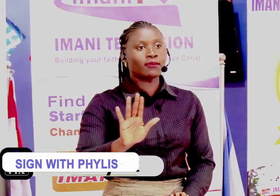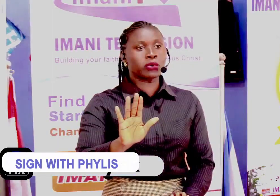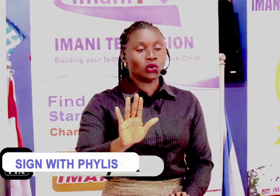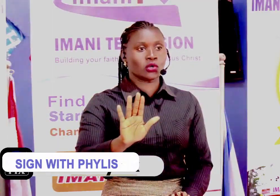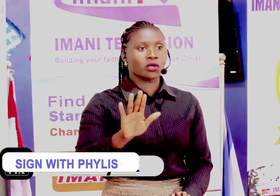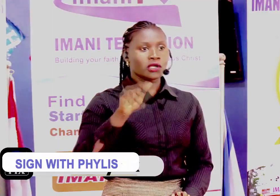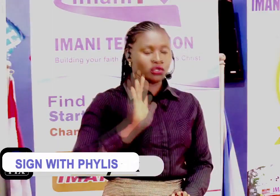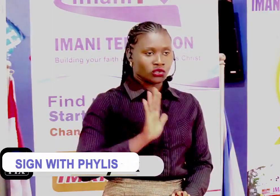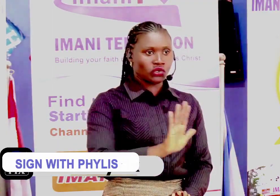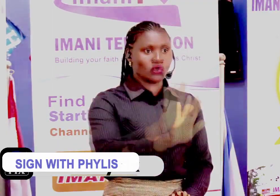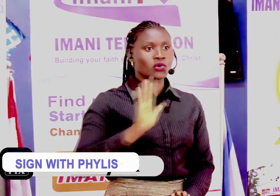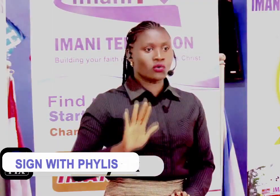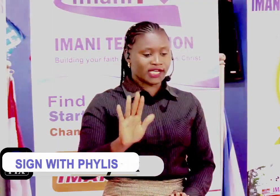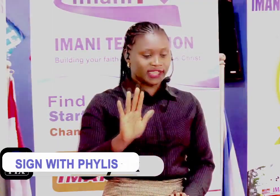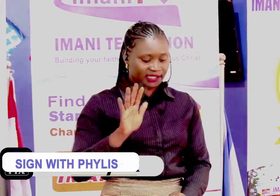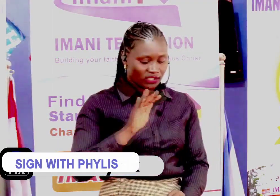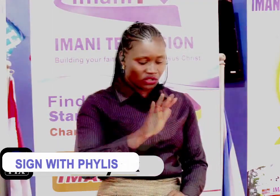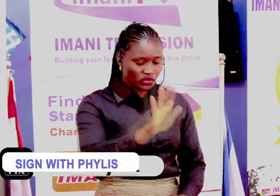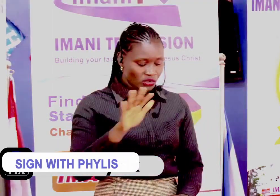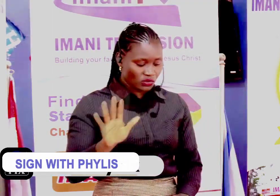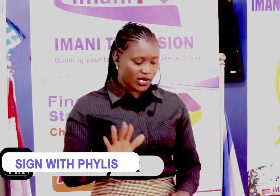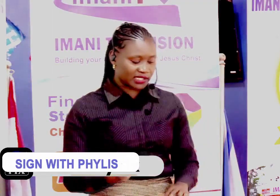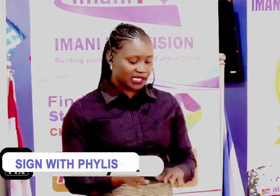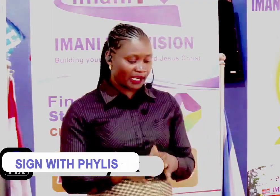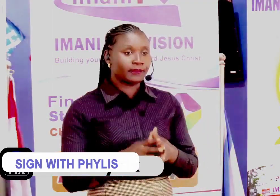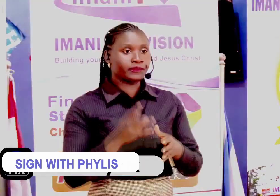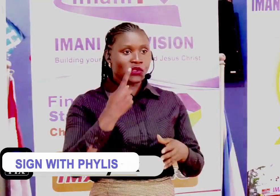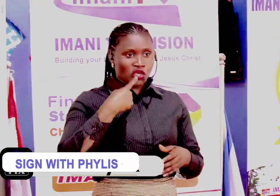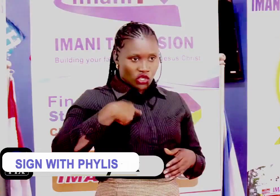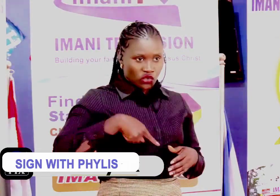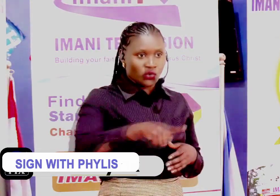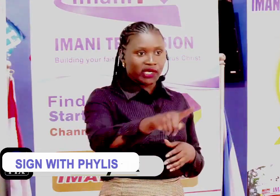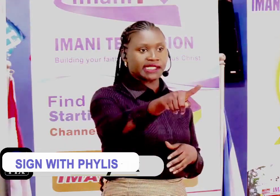plural. You was and then yourself.